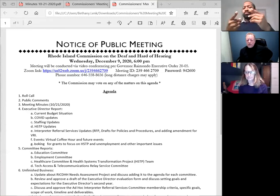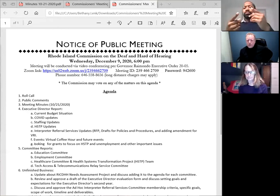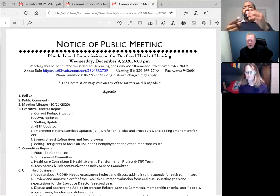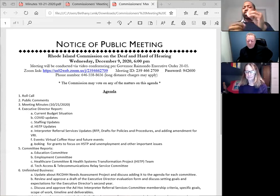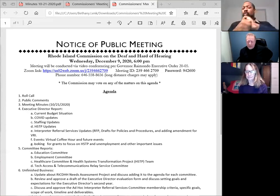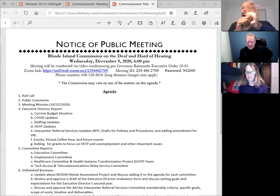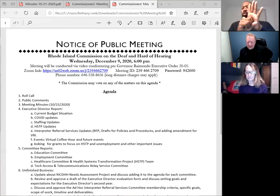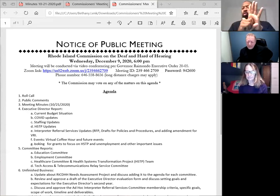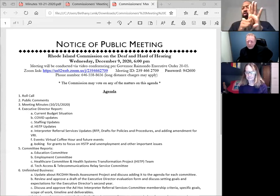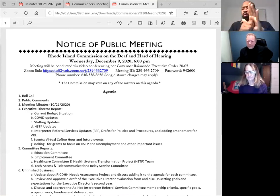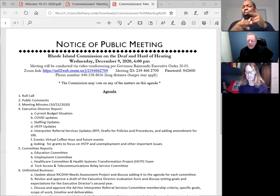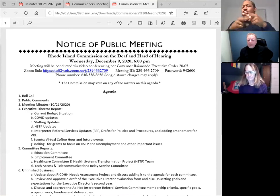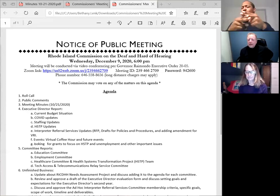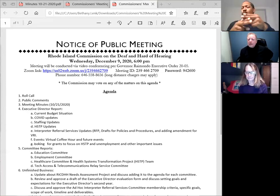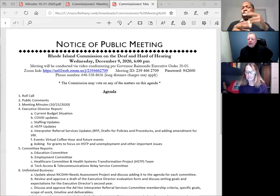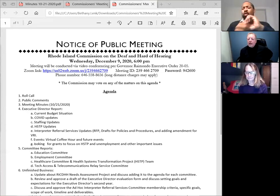have some grant money.